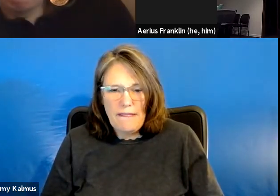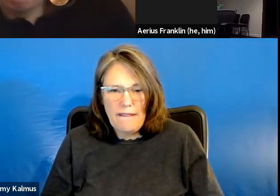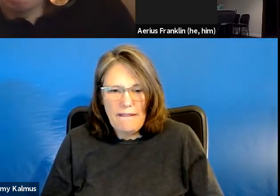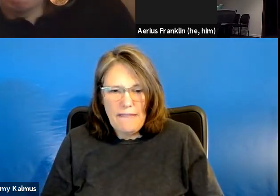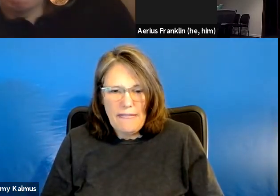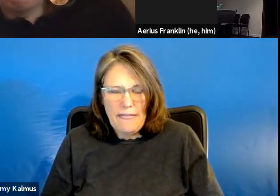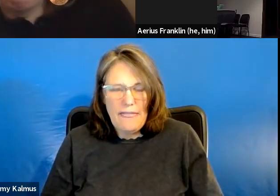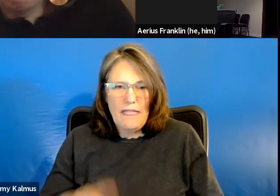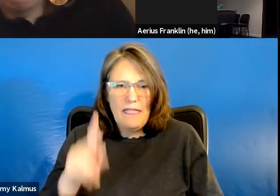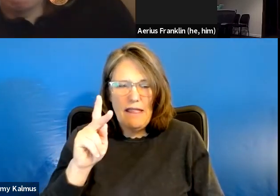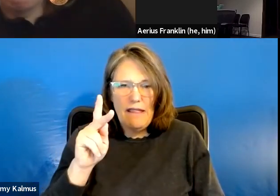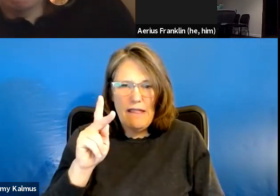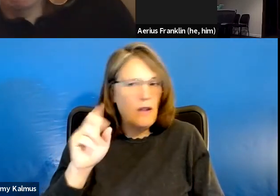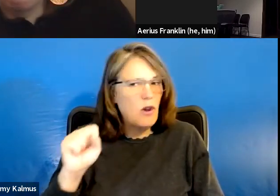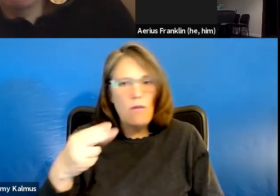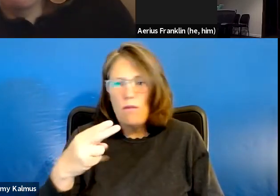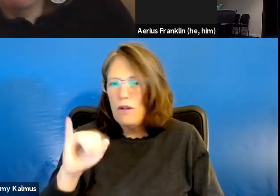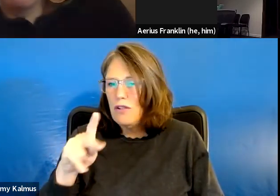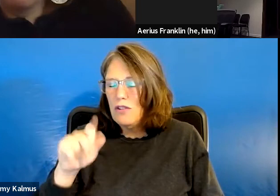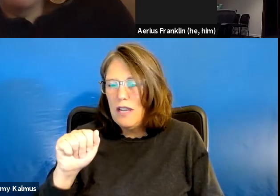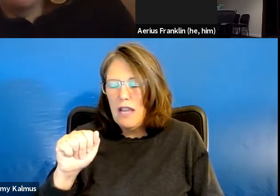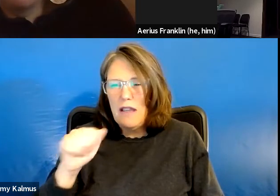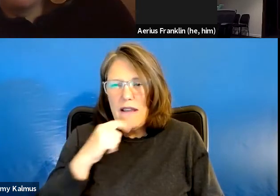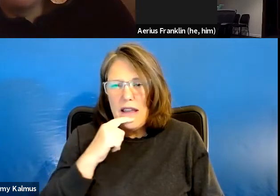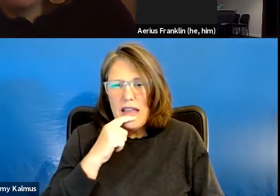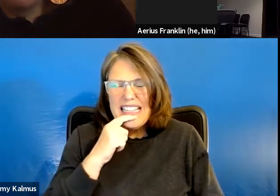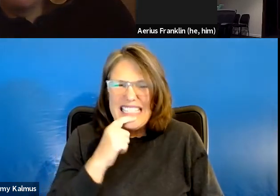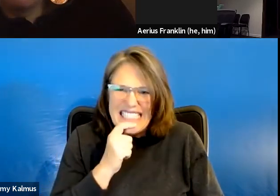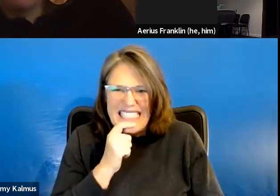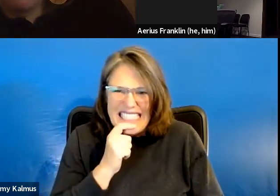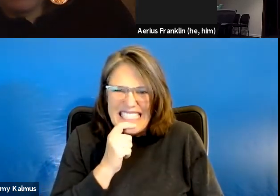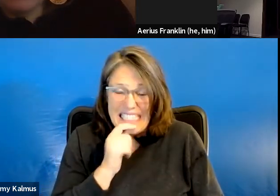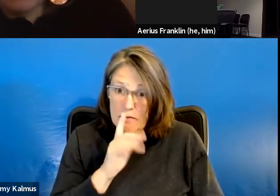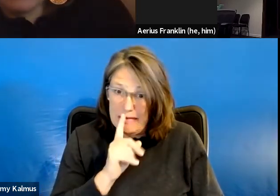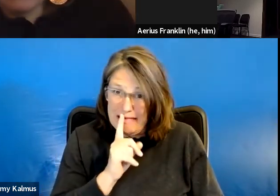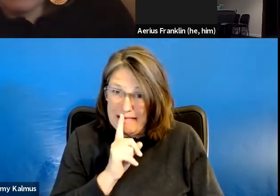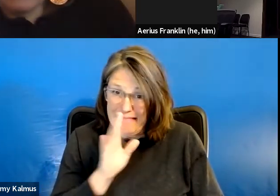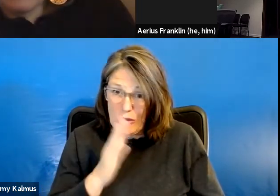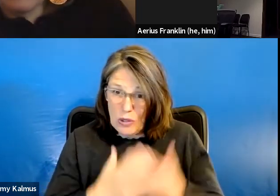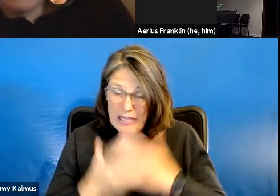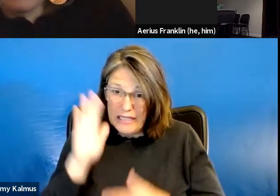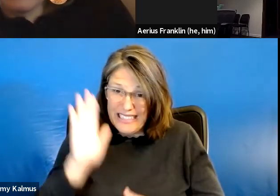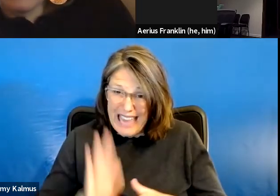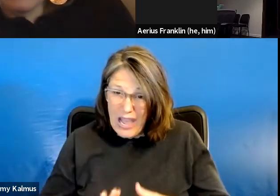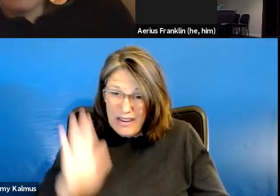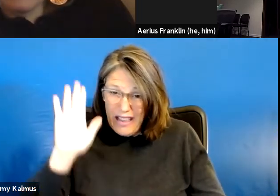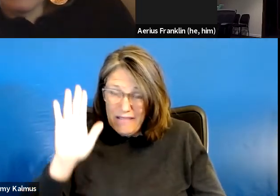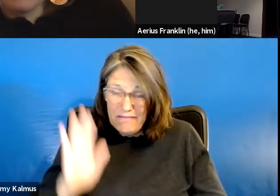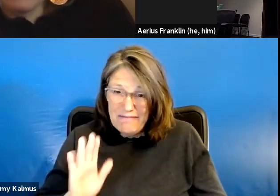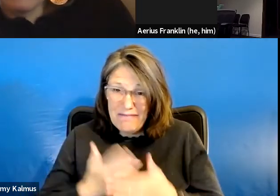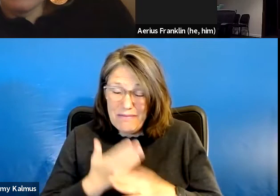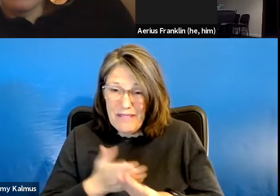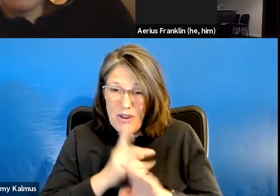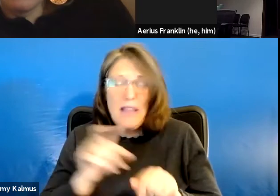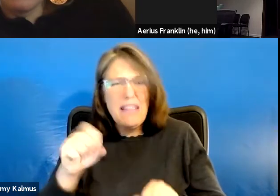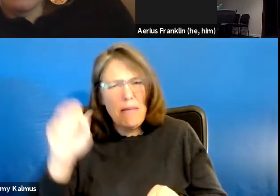Kimberly. Nope, Sheikah. But she could, but was her hand down before she answered?